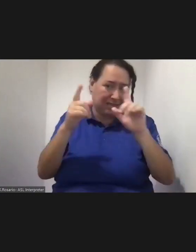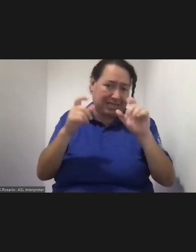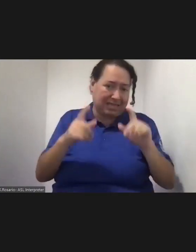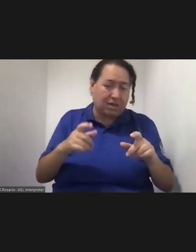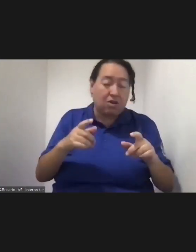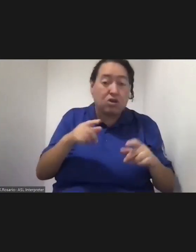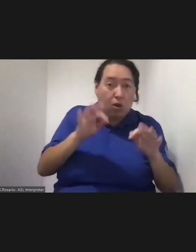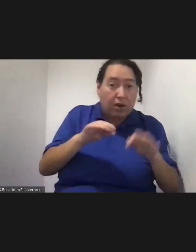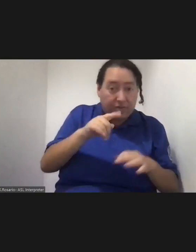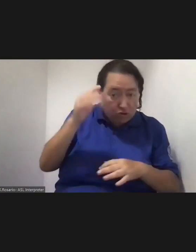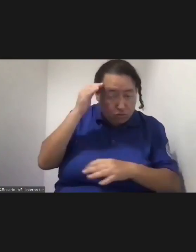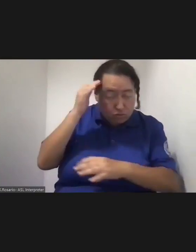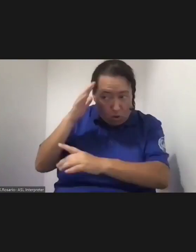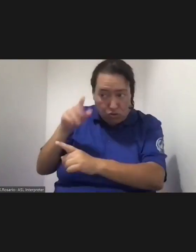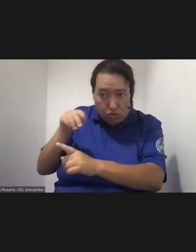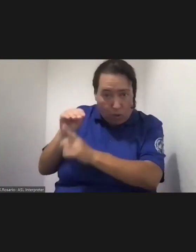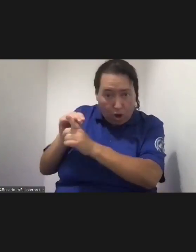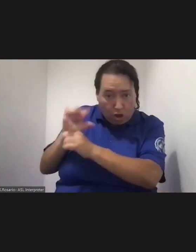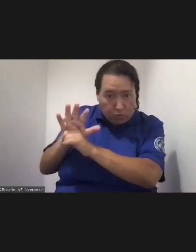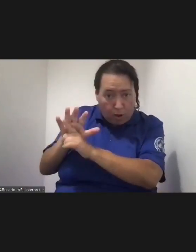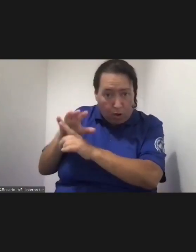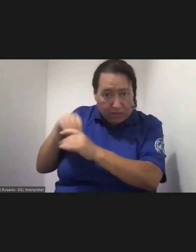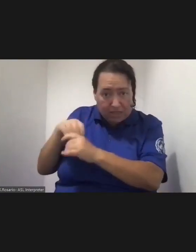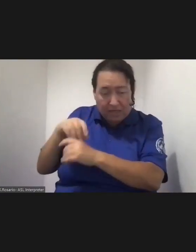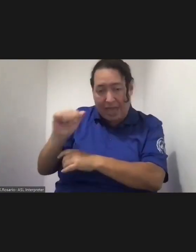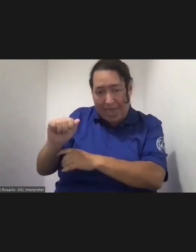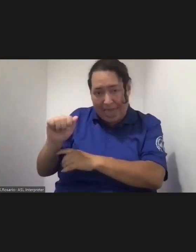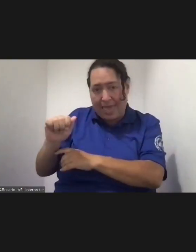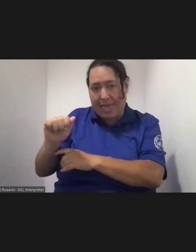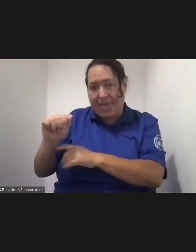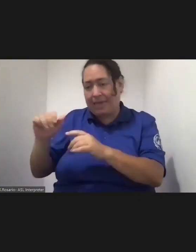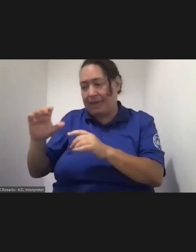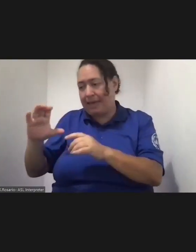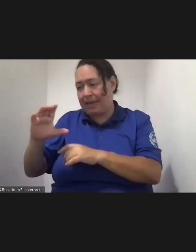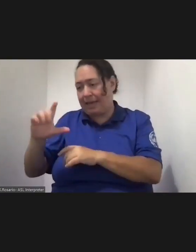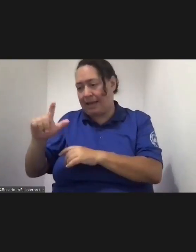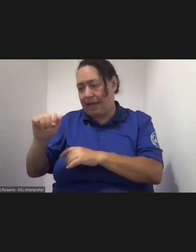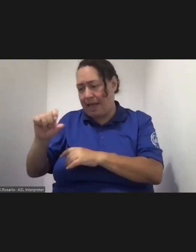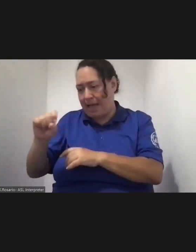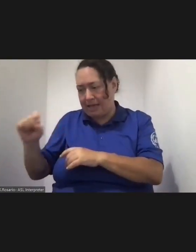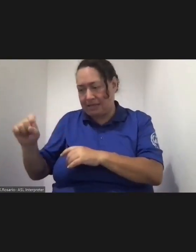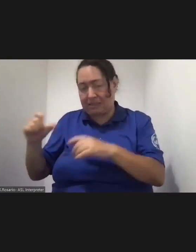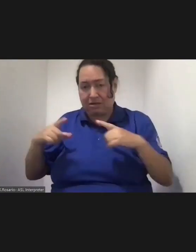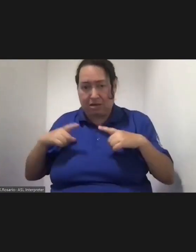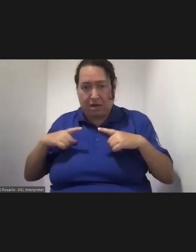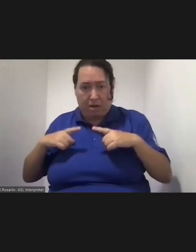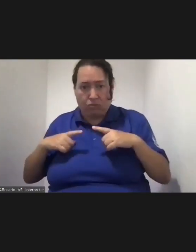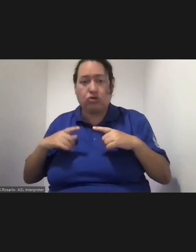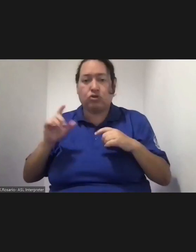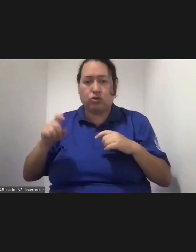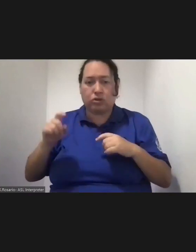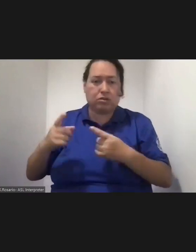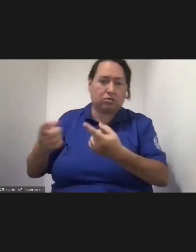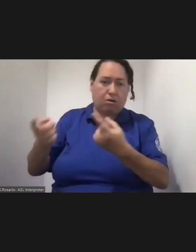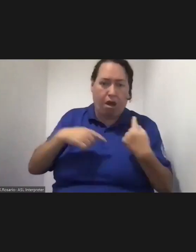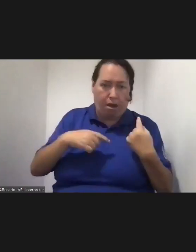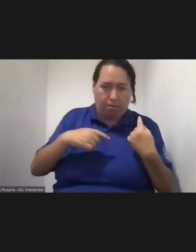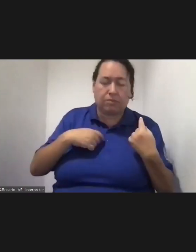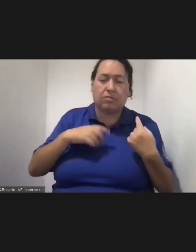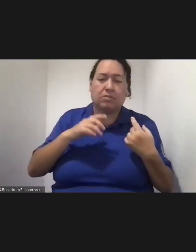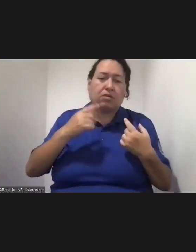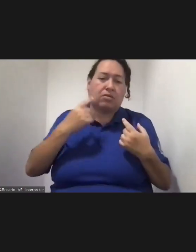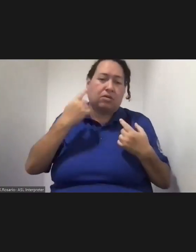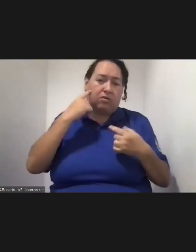the A-Class Lounge, we also avail you to come to Public Health Friday and Saturday to get